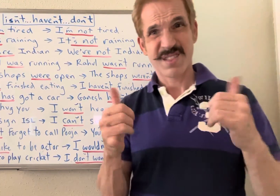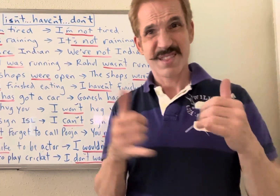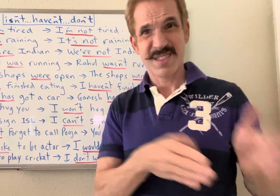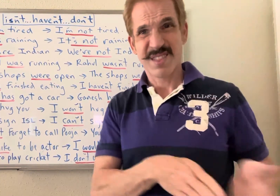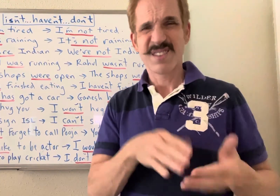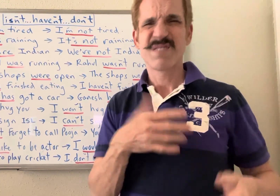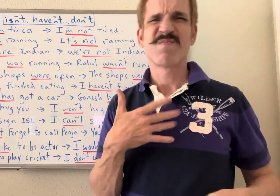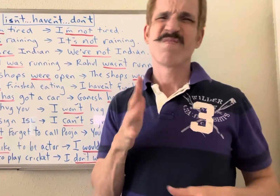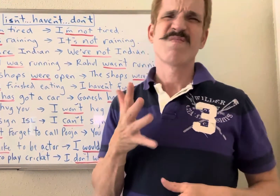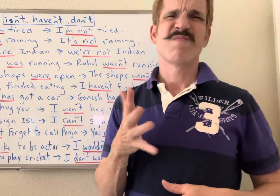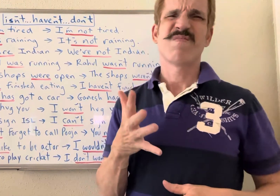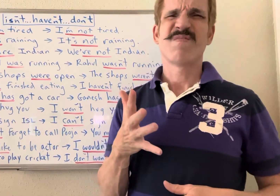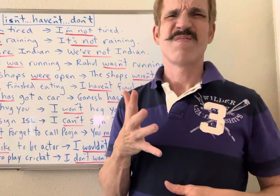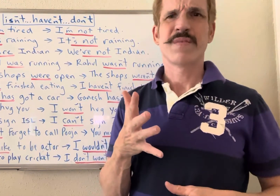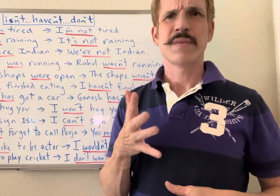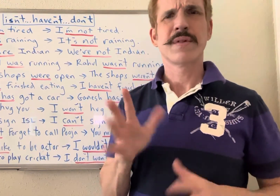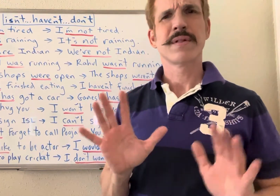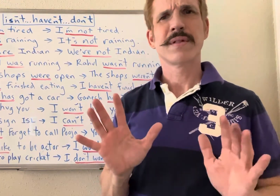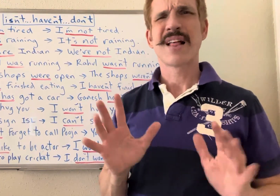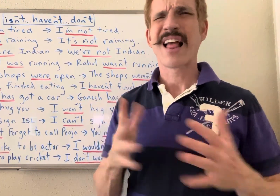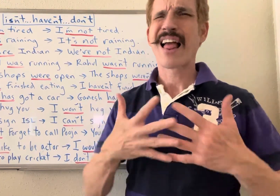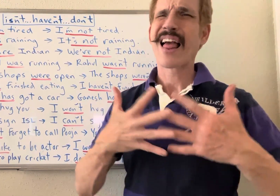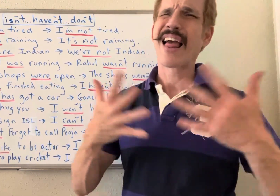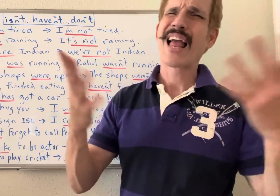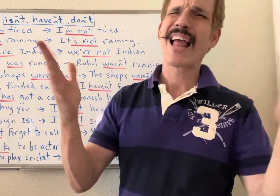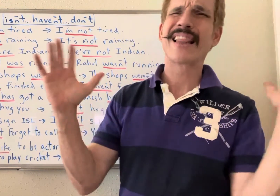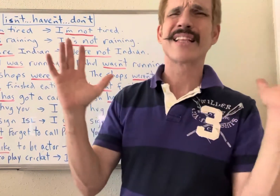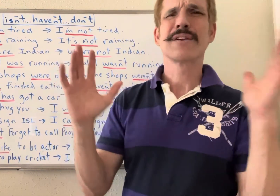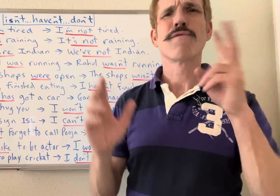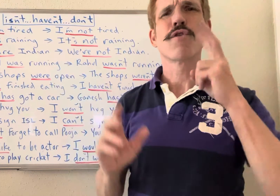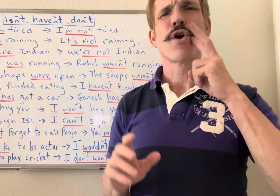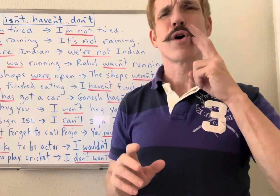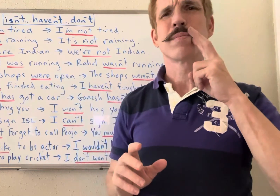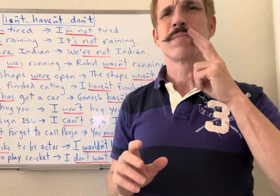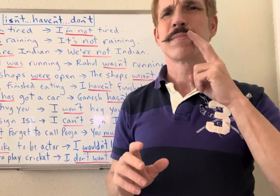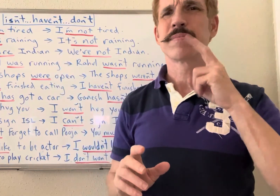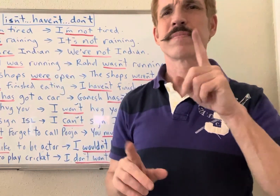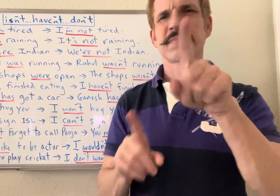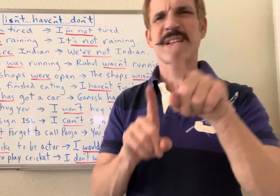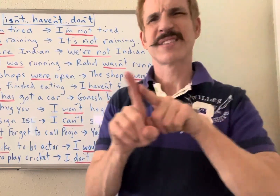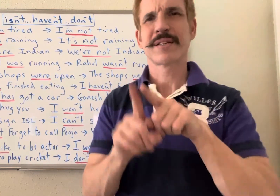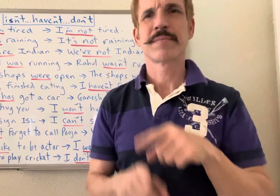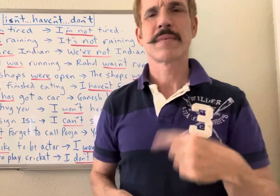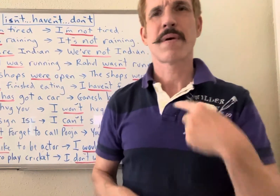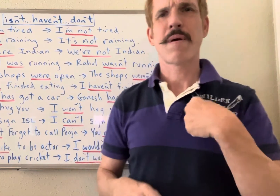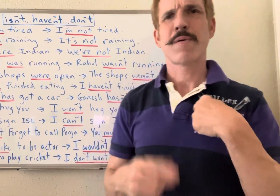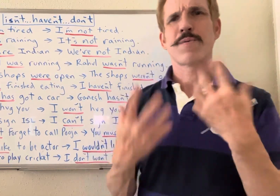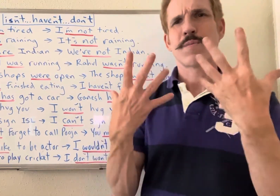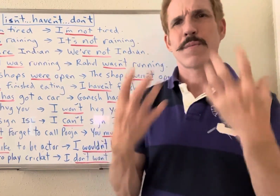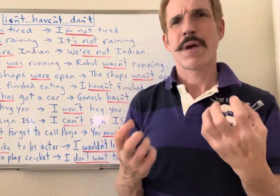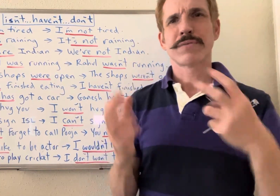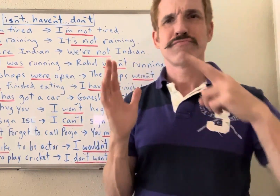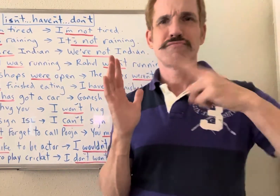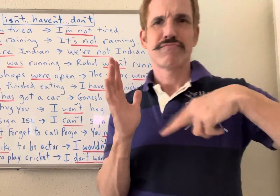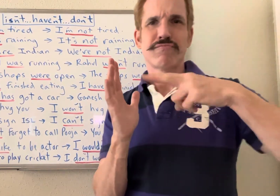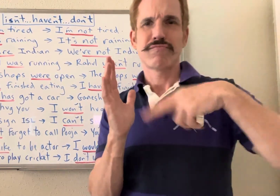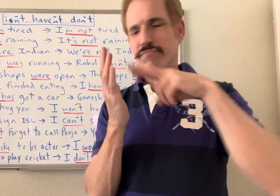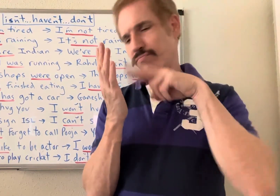would be, and there would be a chapter that would be dealing with this, but dependent care benefits are pre-tax dollars that are withheld from